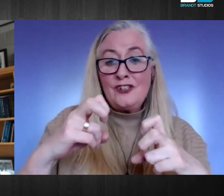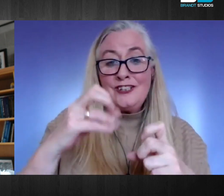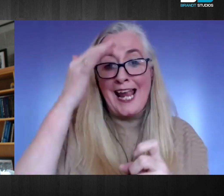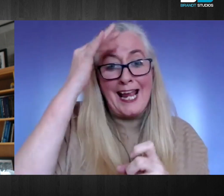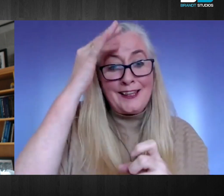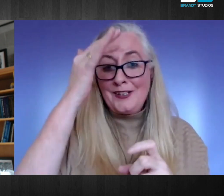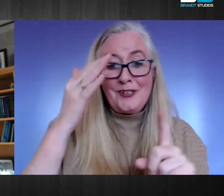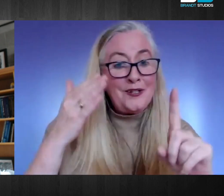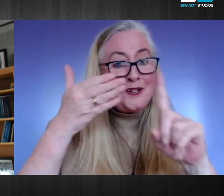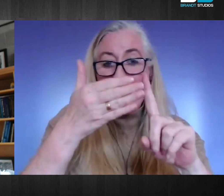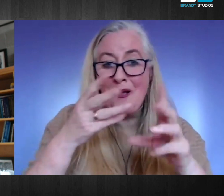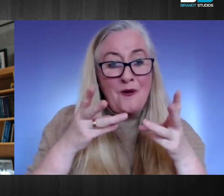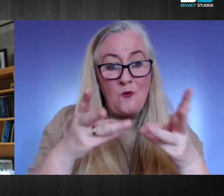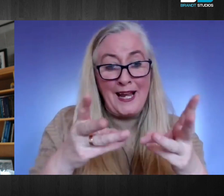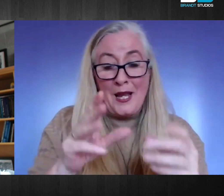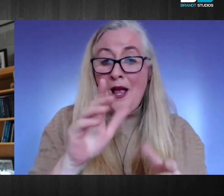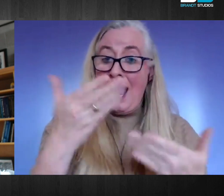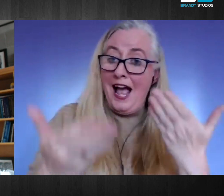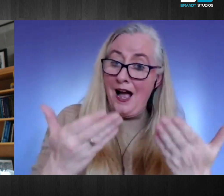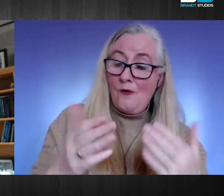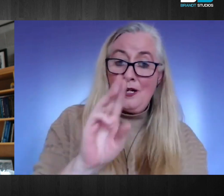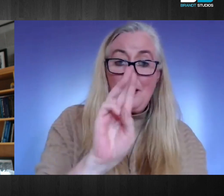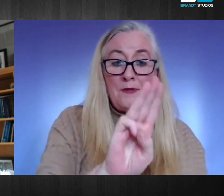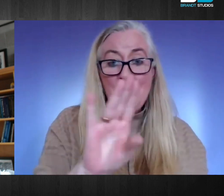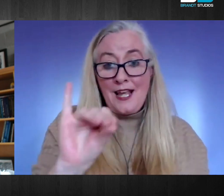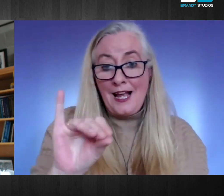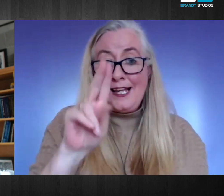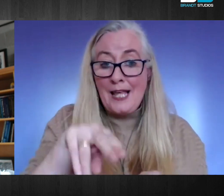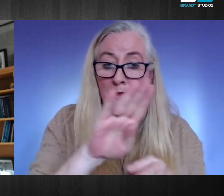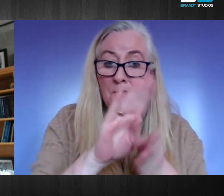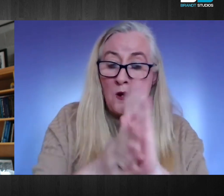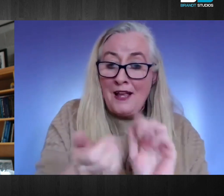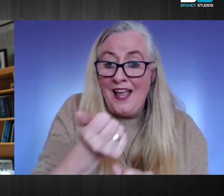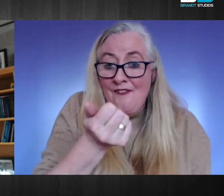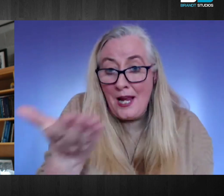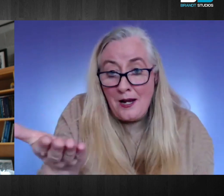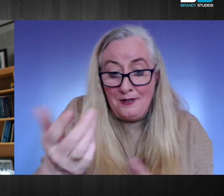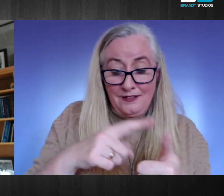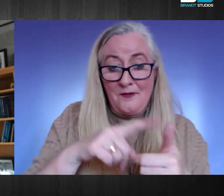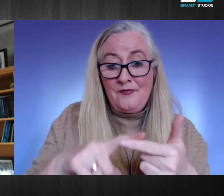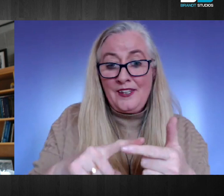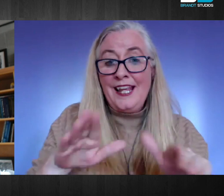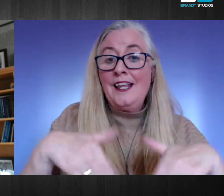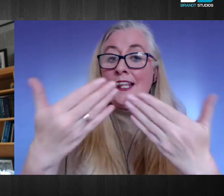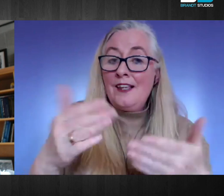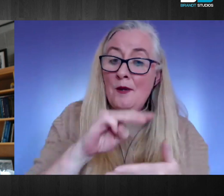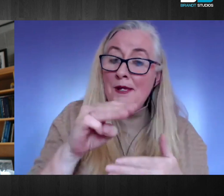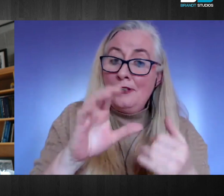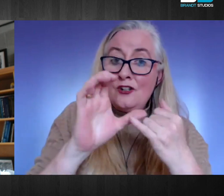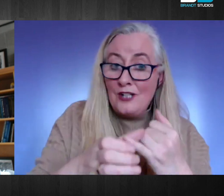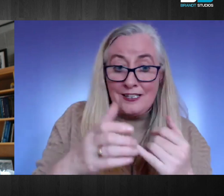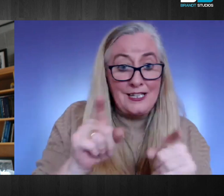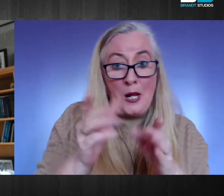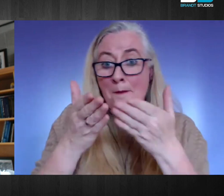making PPI available, for providing opportunities for the voice of the public and patient. Everybody in our society has